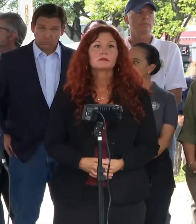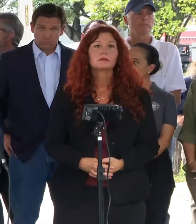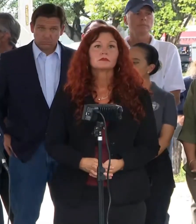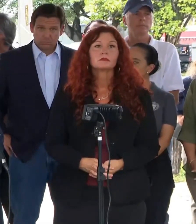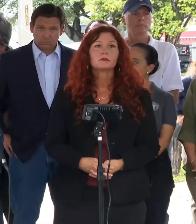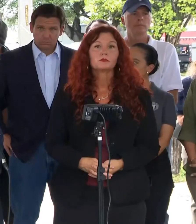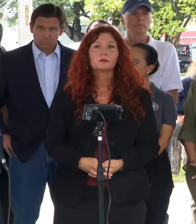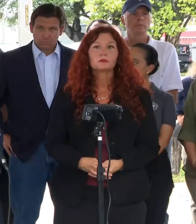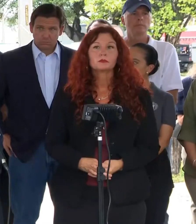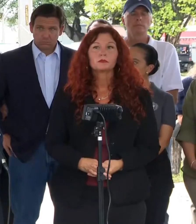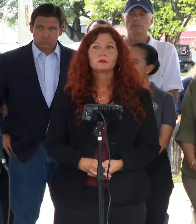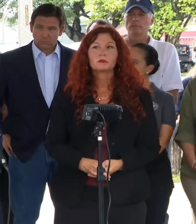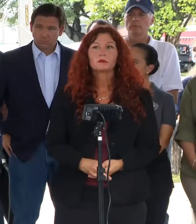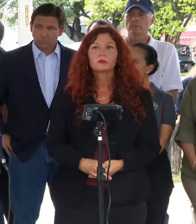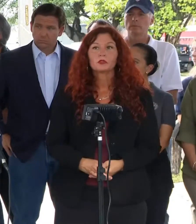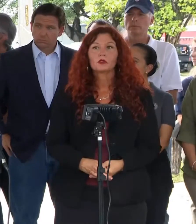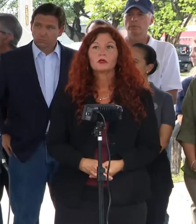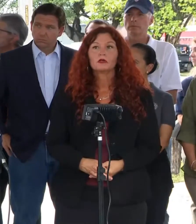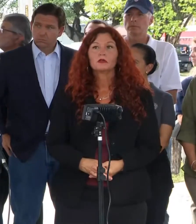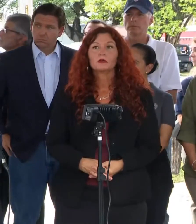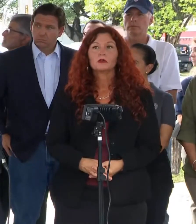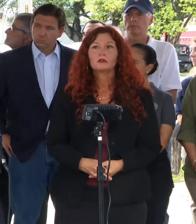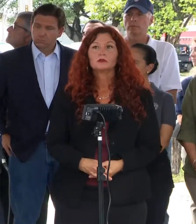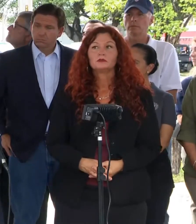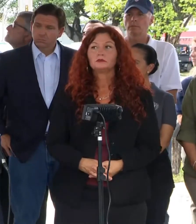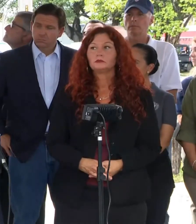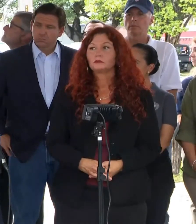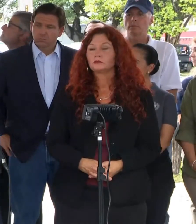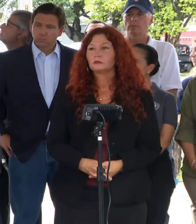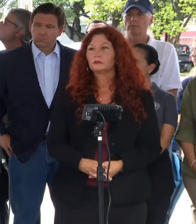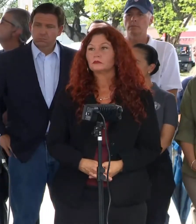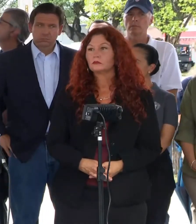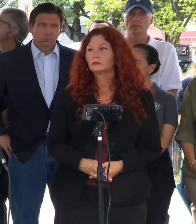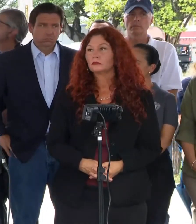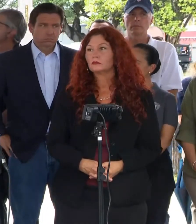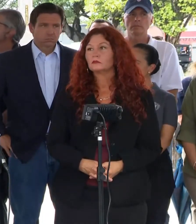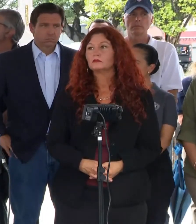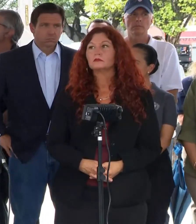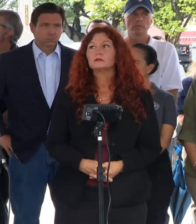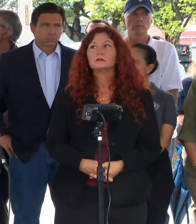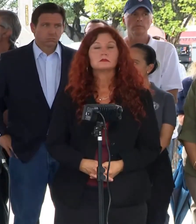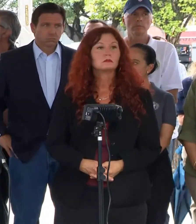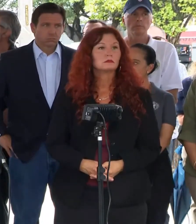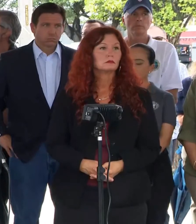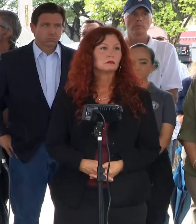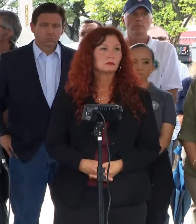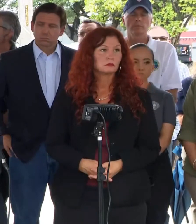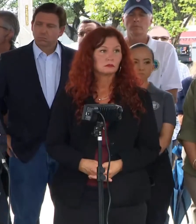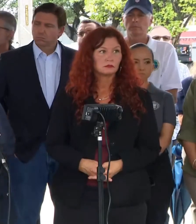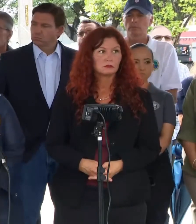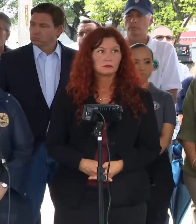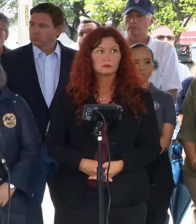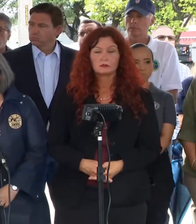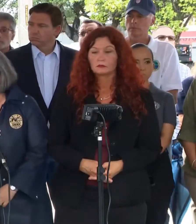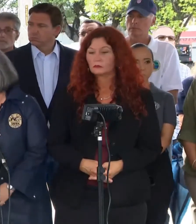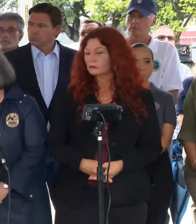del Estado, Departamento del Estado, para ayudar a estas familias. Pero no tenemos números